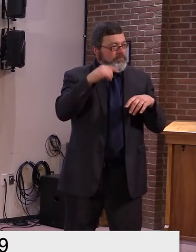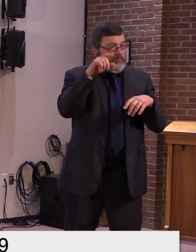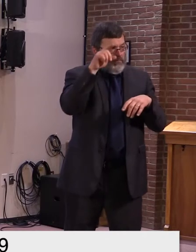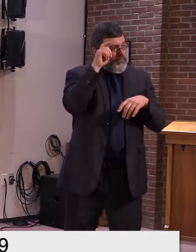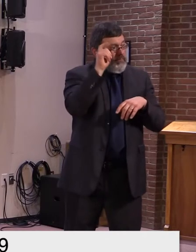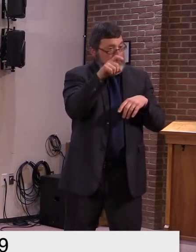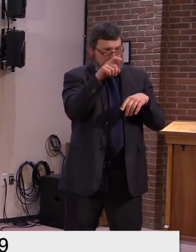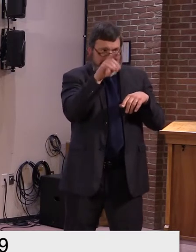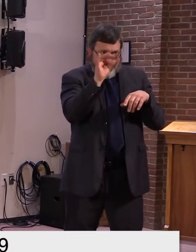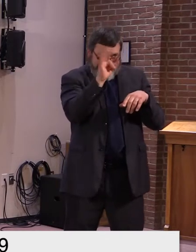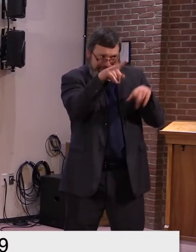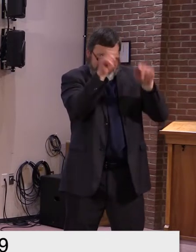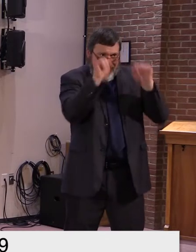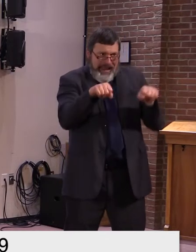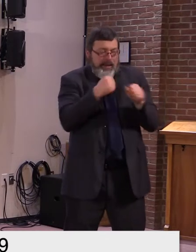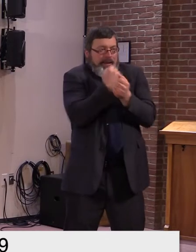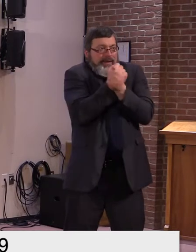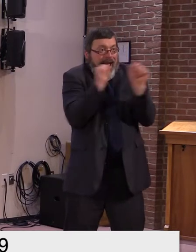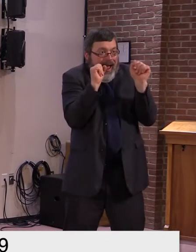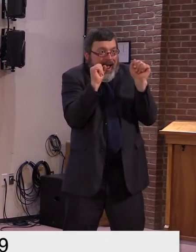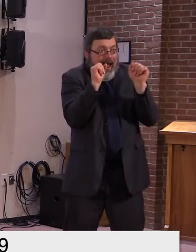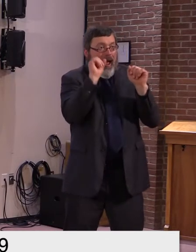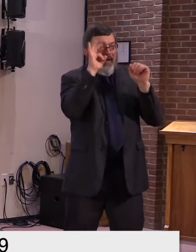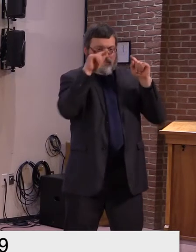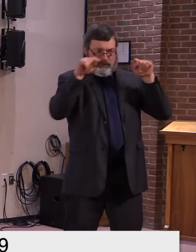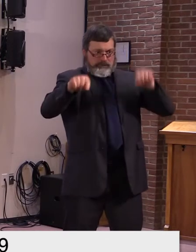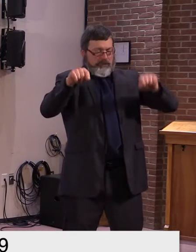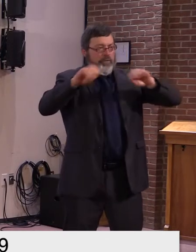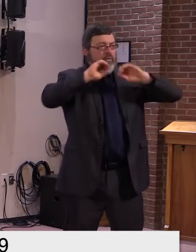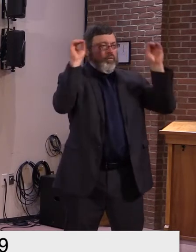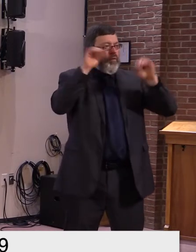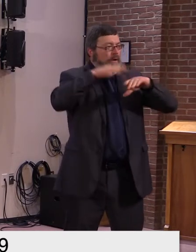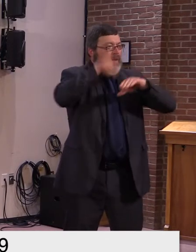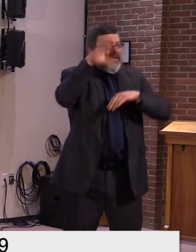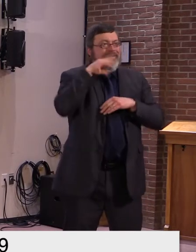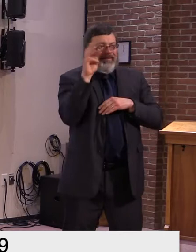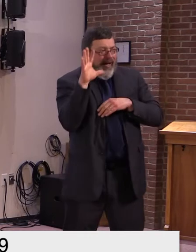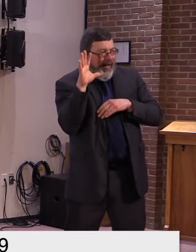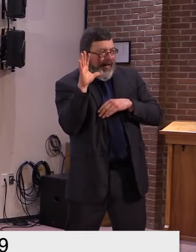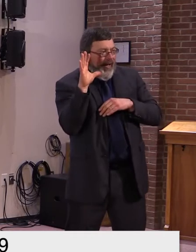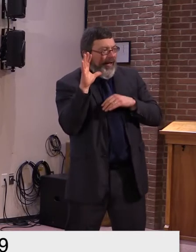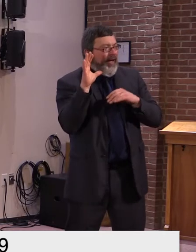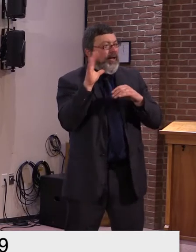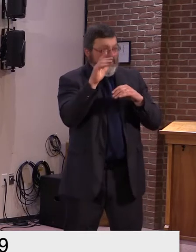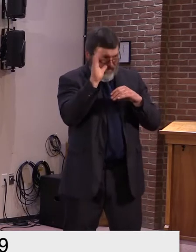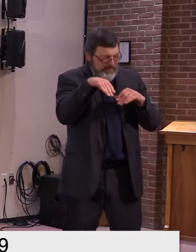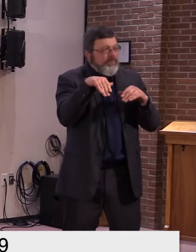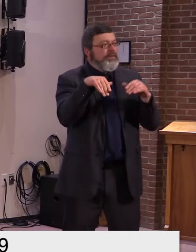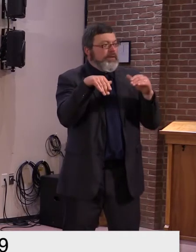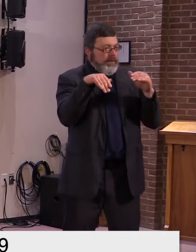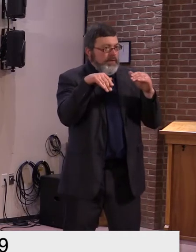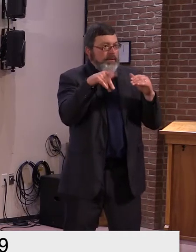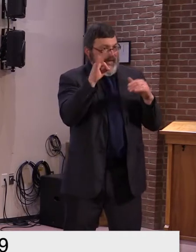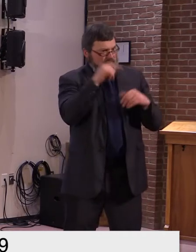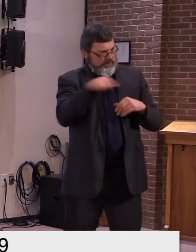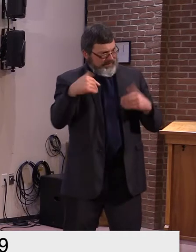you're over 65, have pre-existing conditions, or work with vulnerable populations, such as